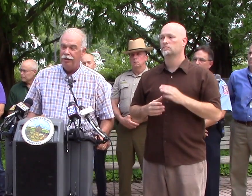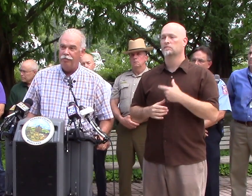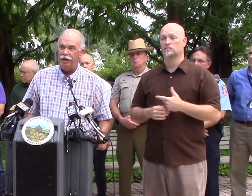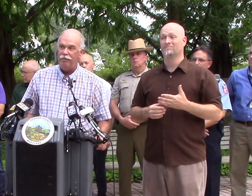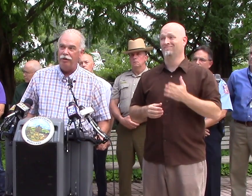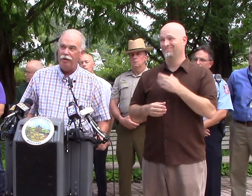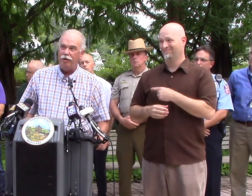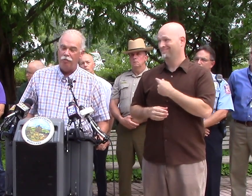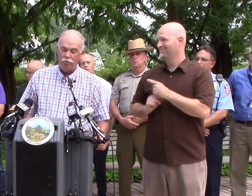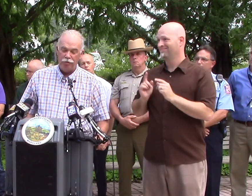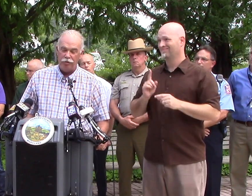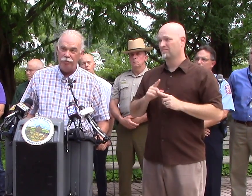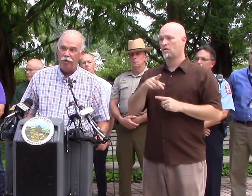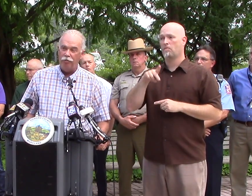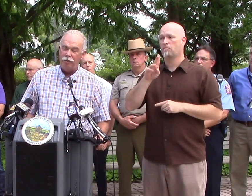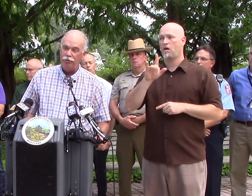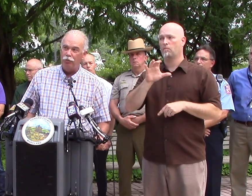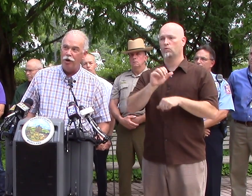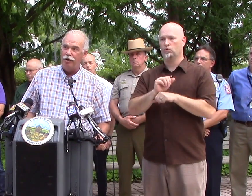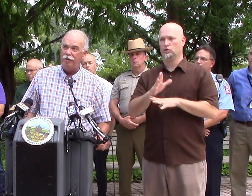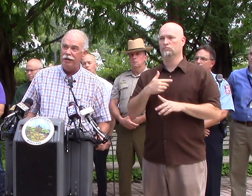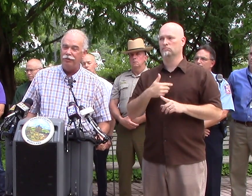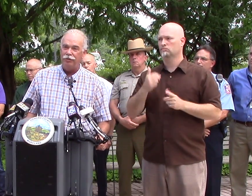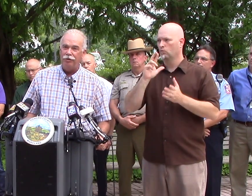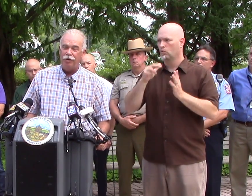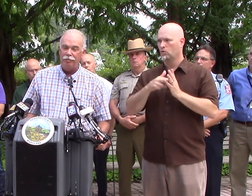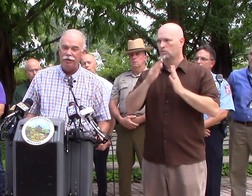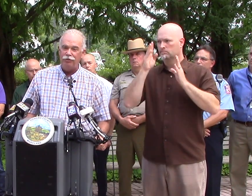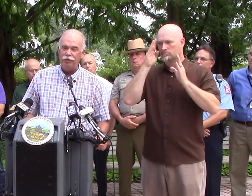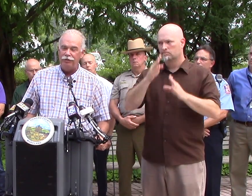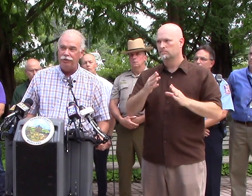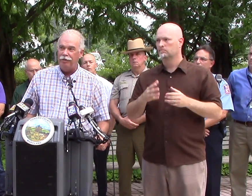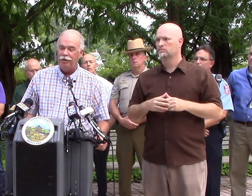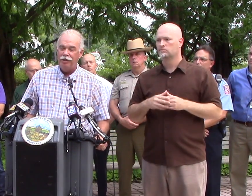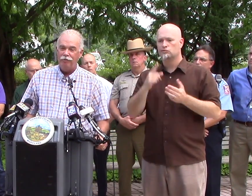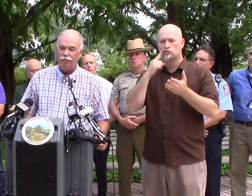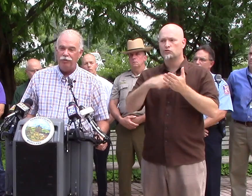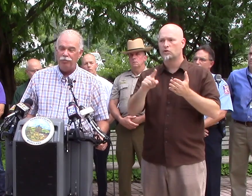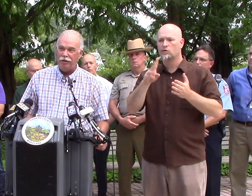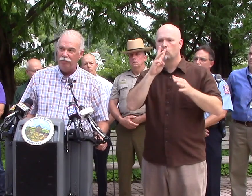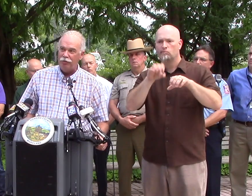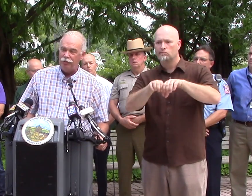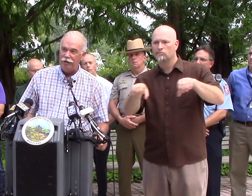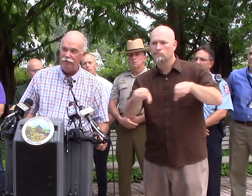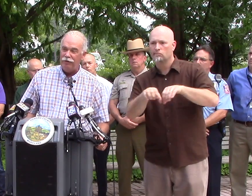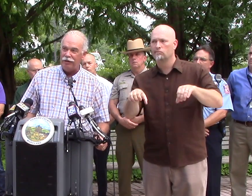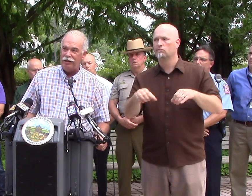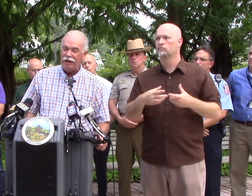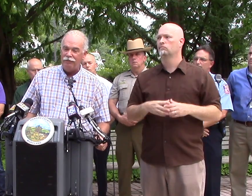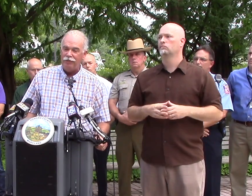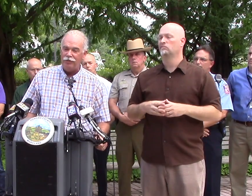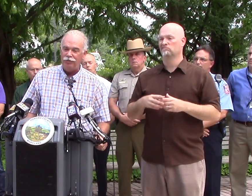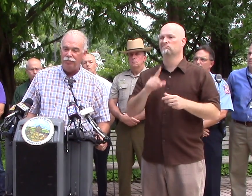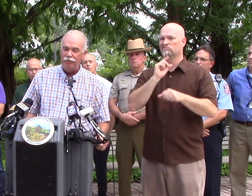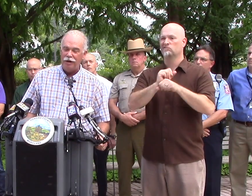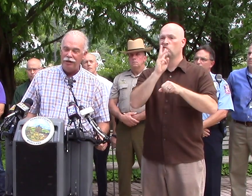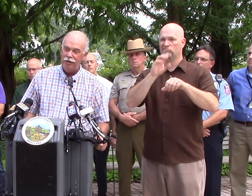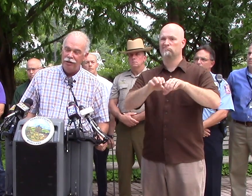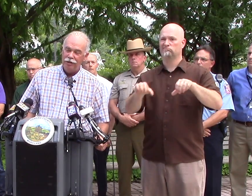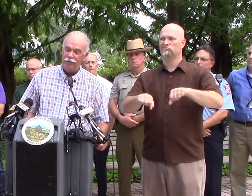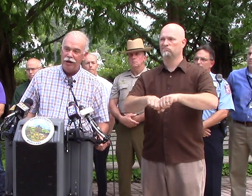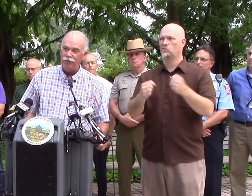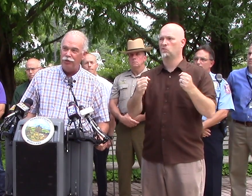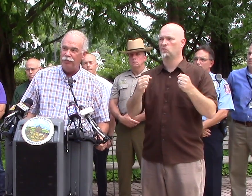to, we have a ruptured water main that's along Main Street. We've been spending most of the day getting that fixed to